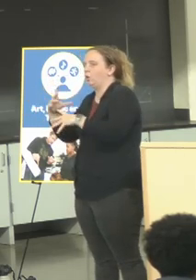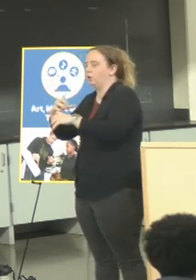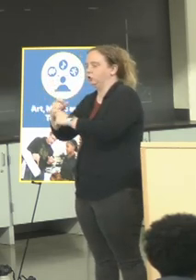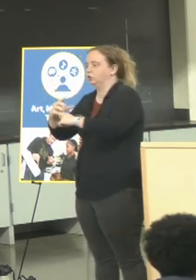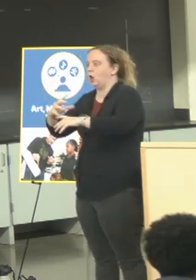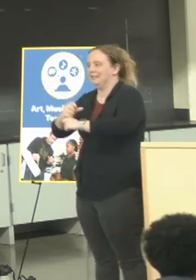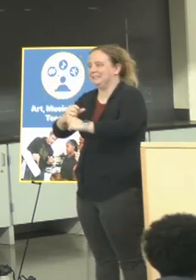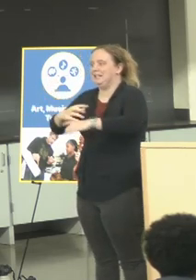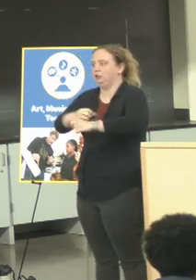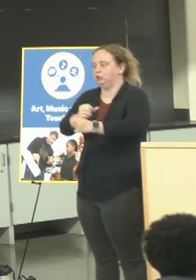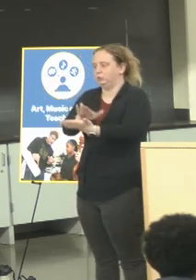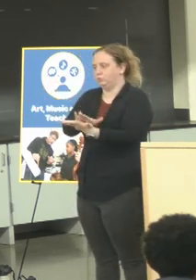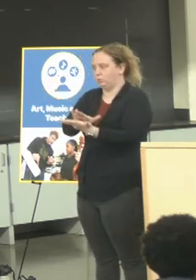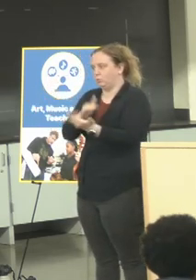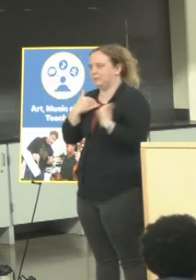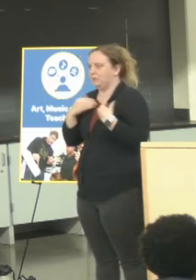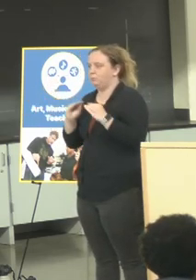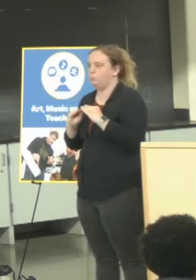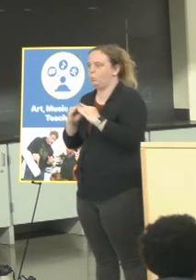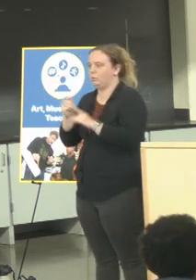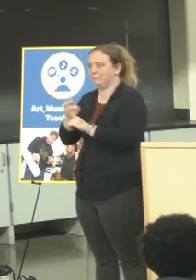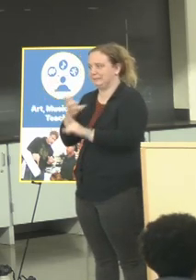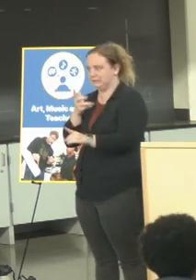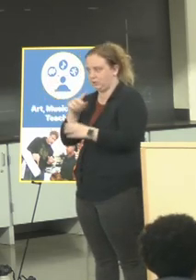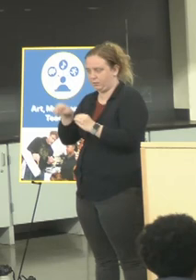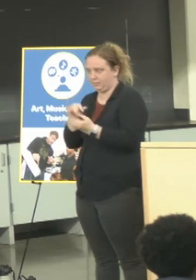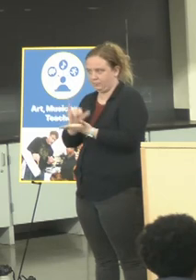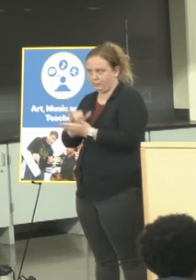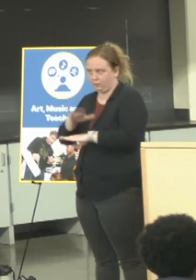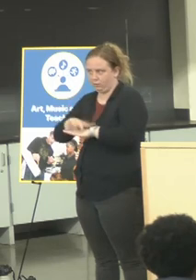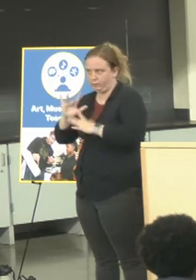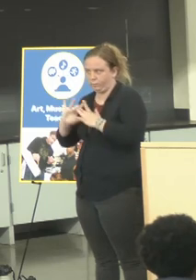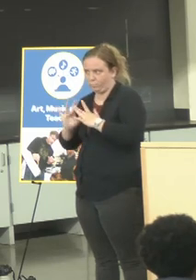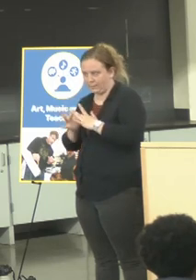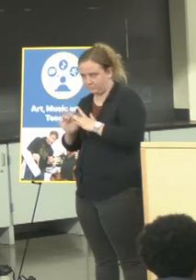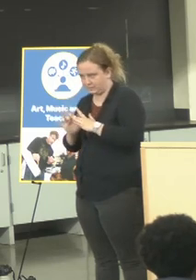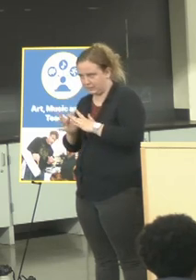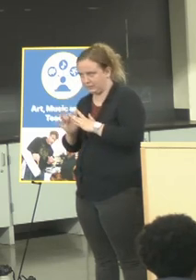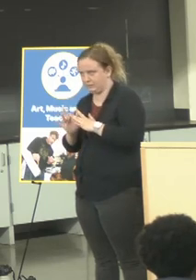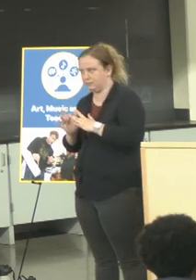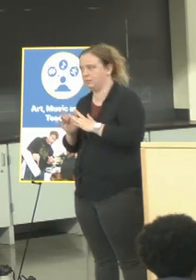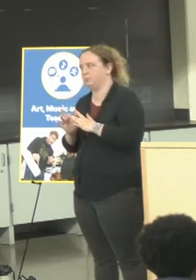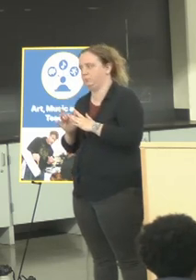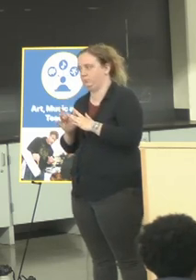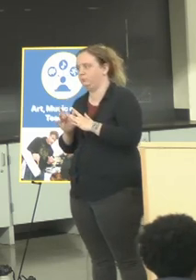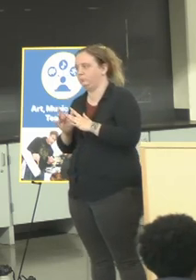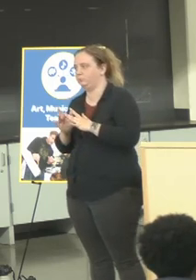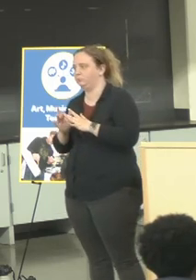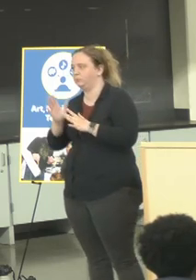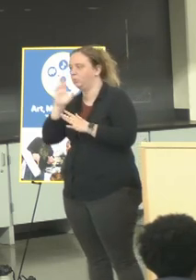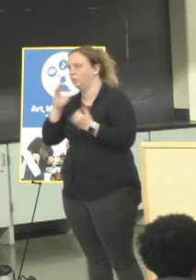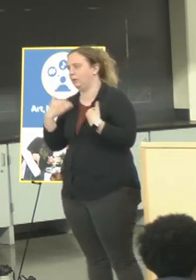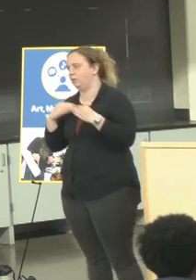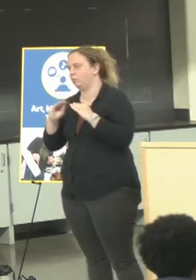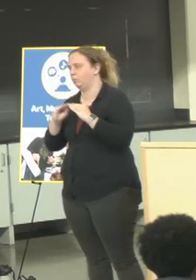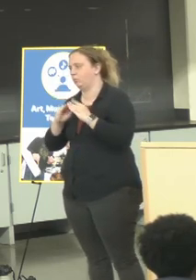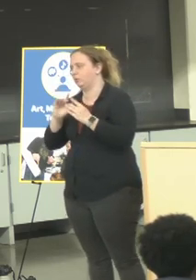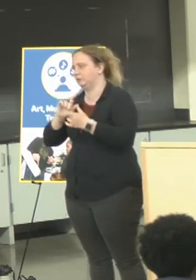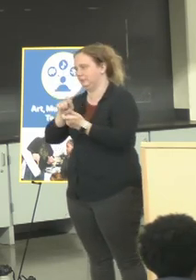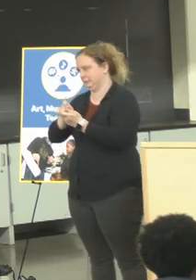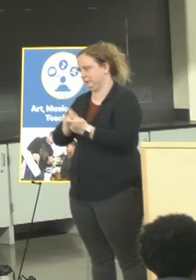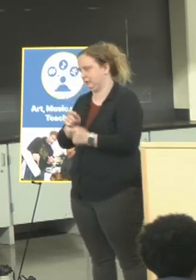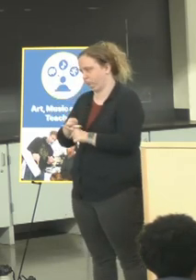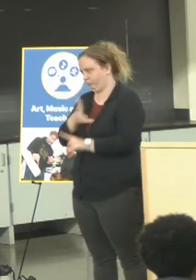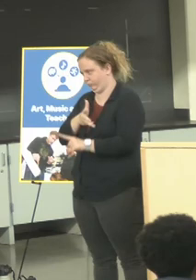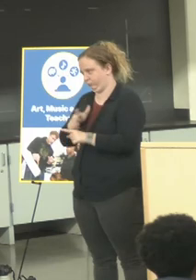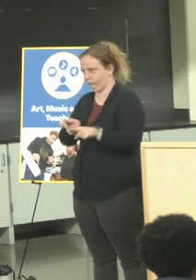now, and going forward, once there's more detail on specific sites that are being discussed, they'll have more and more detail on that as well, if that's